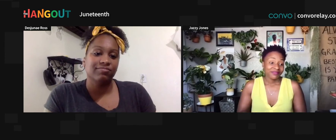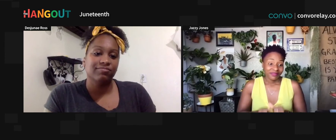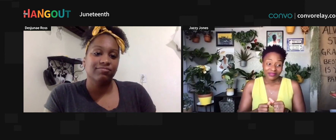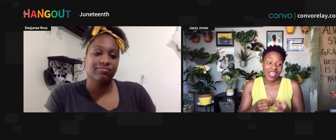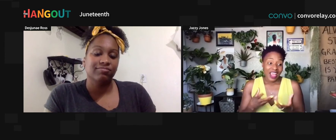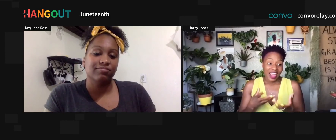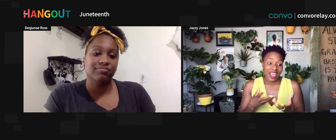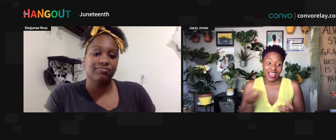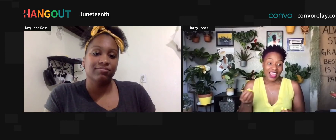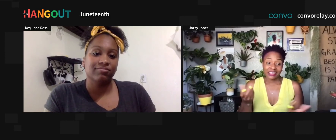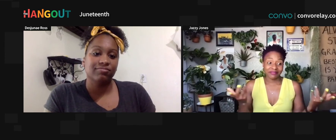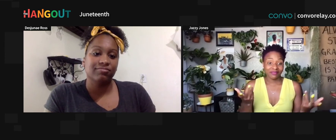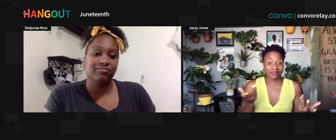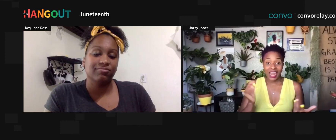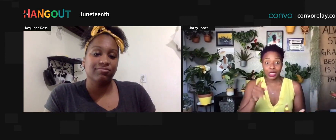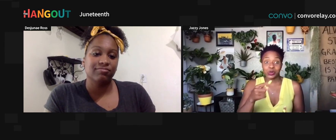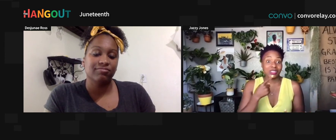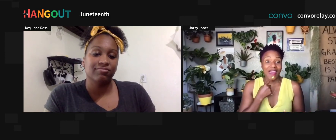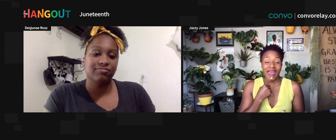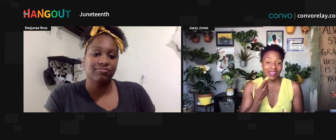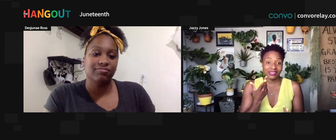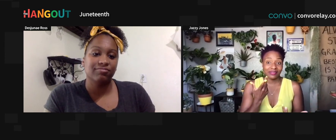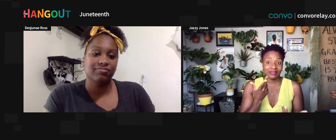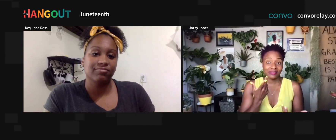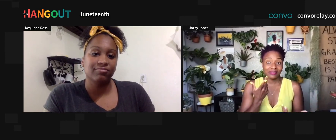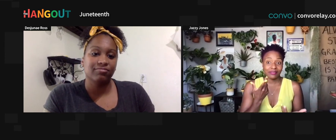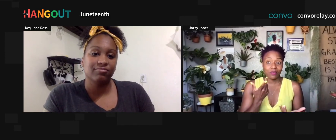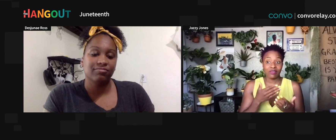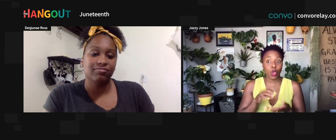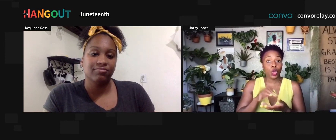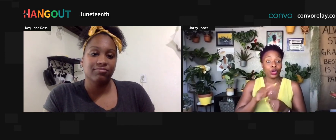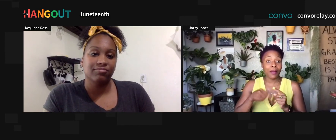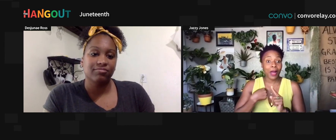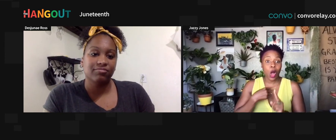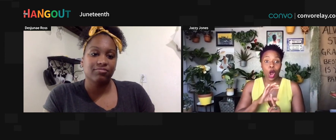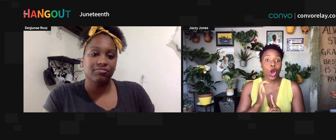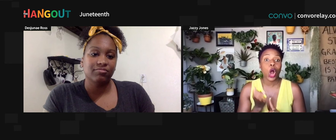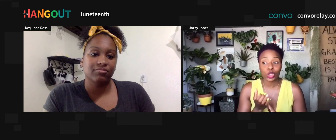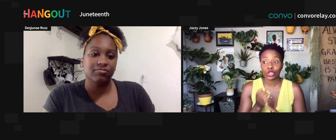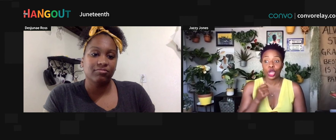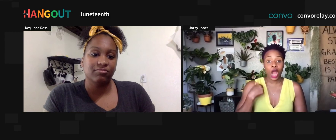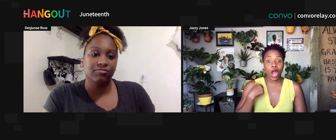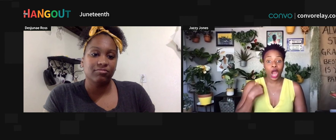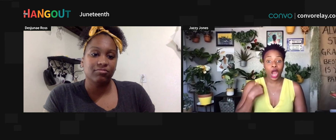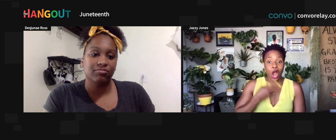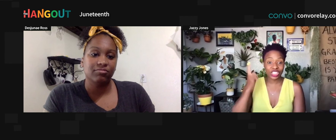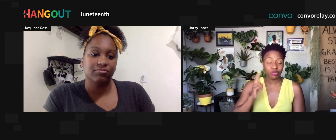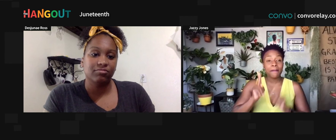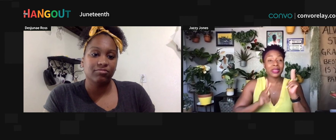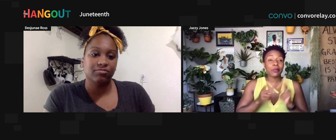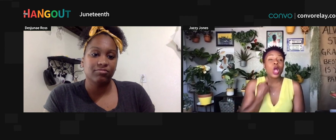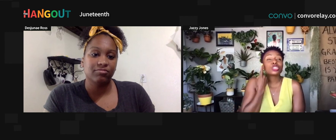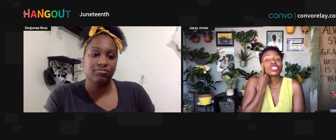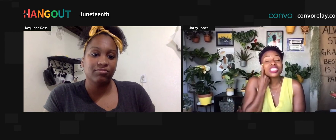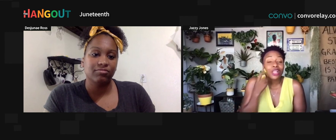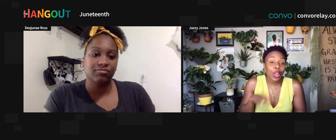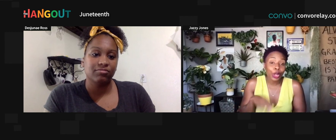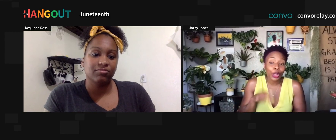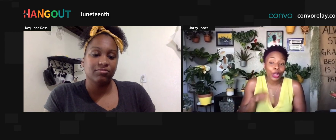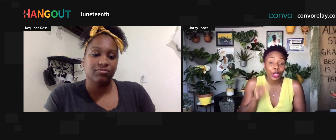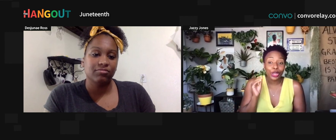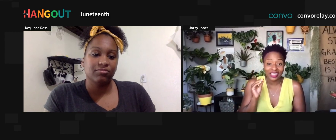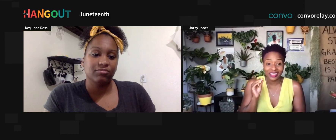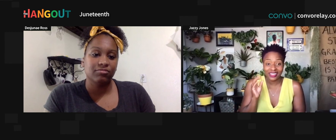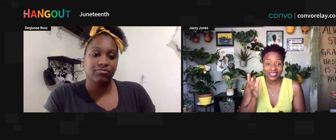Month, we want to be mindful to be consistent with all of our minority communities in all of those spaces. And we always want to make sure that